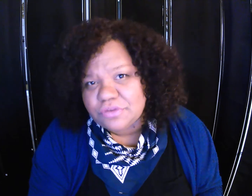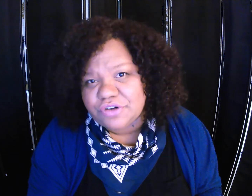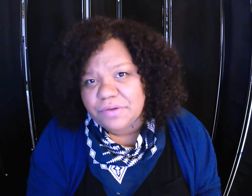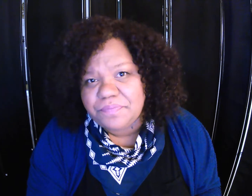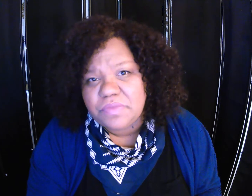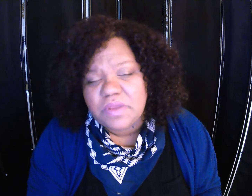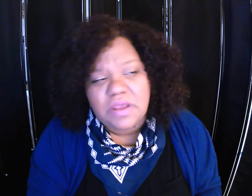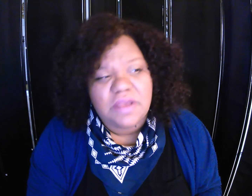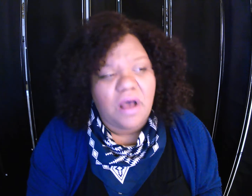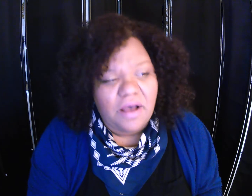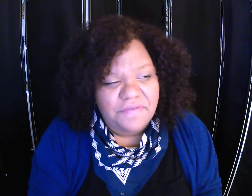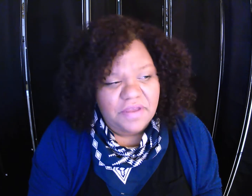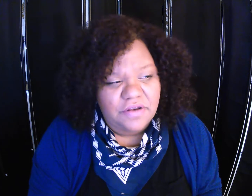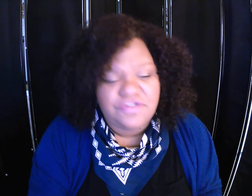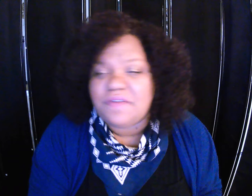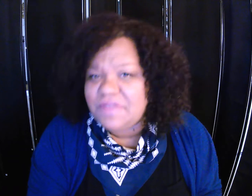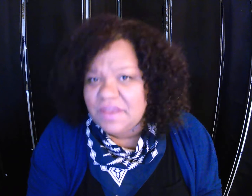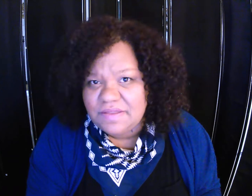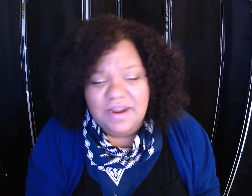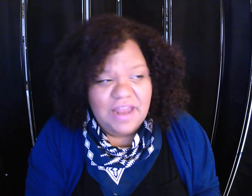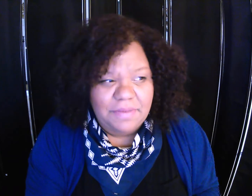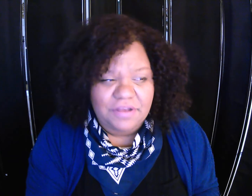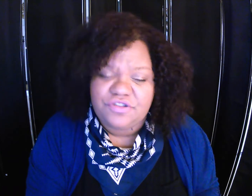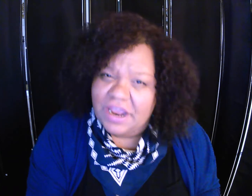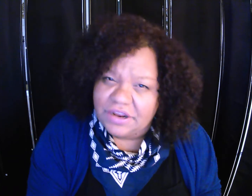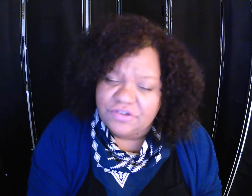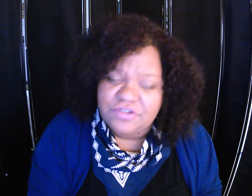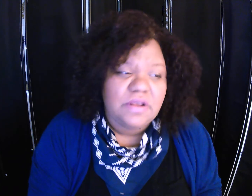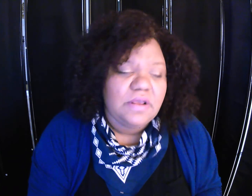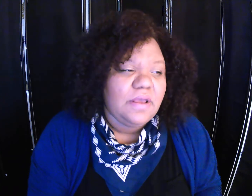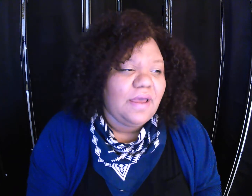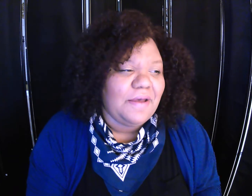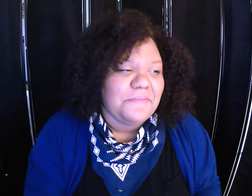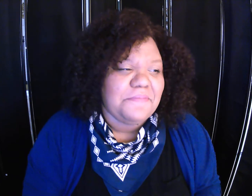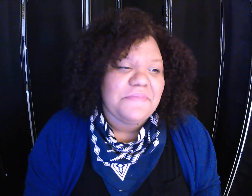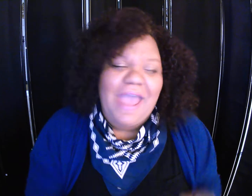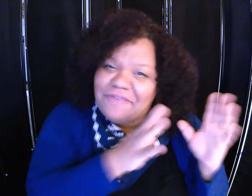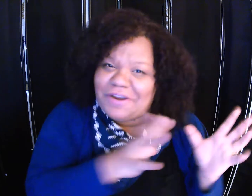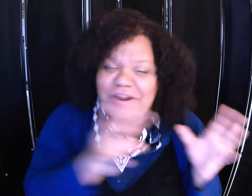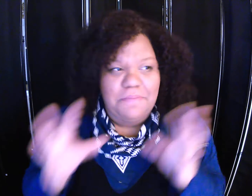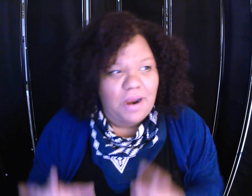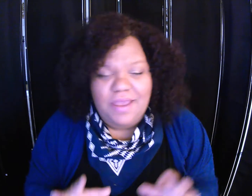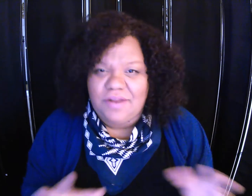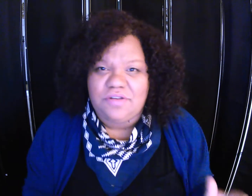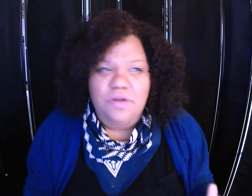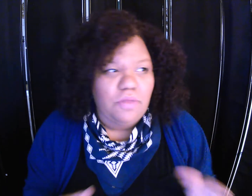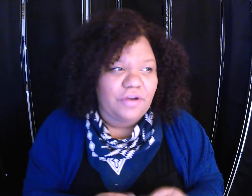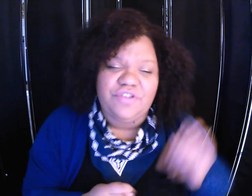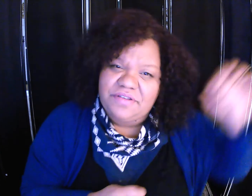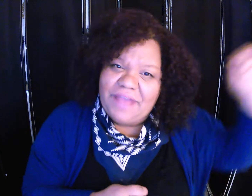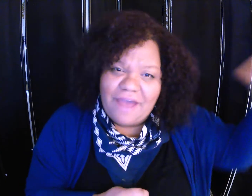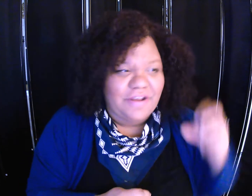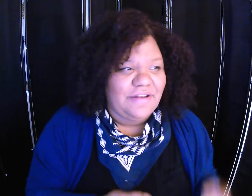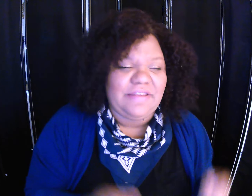culture is often shifted. The dynamics changed. African American is no longer just African descent. It